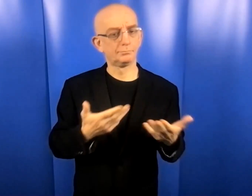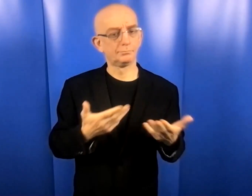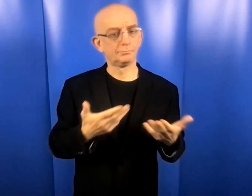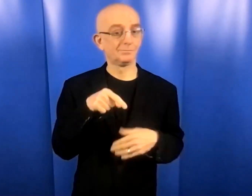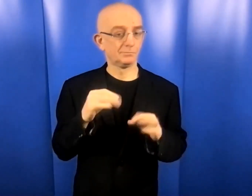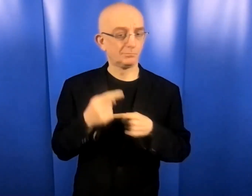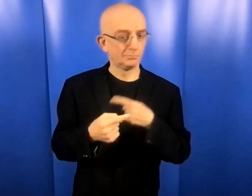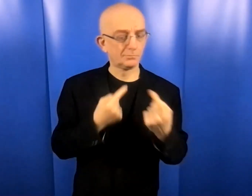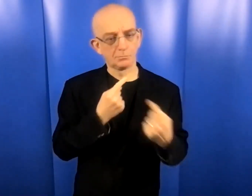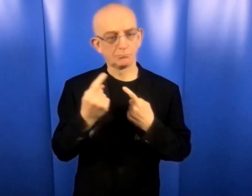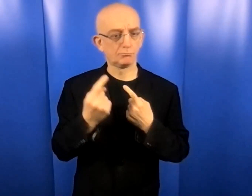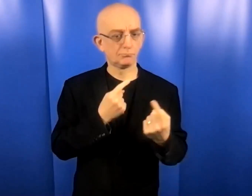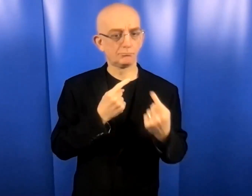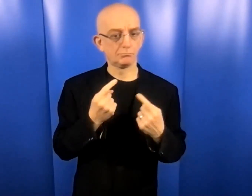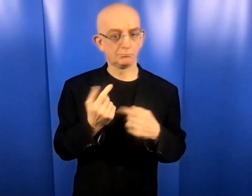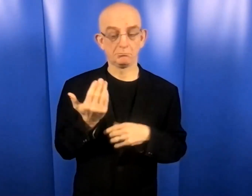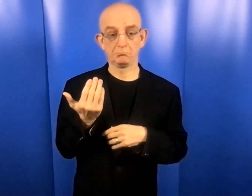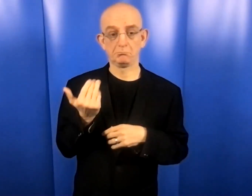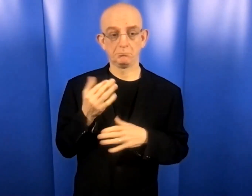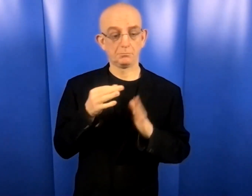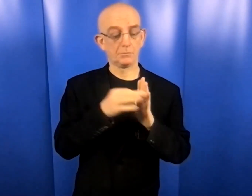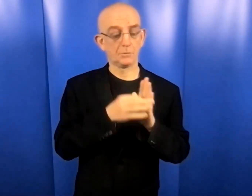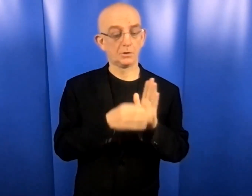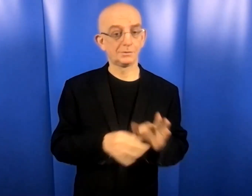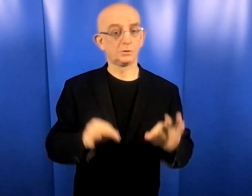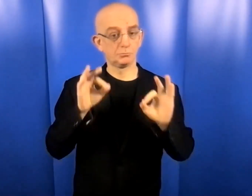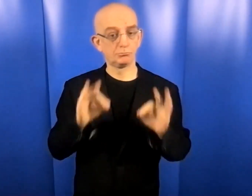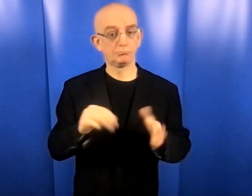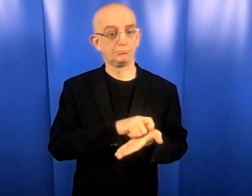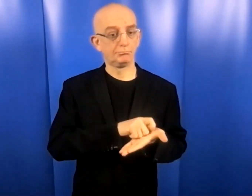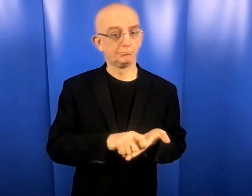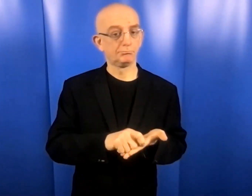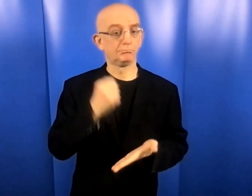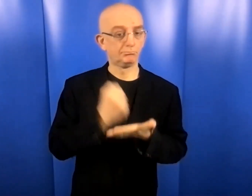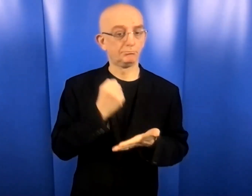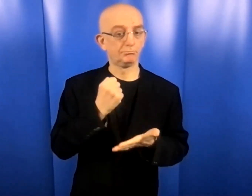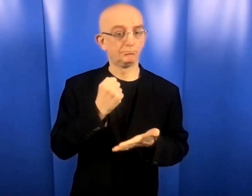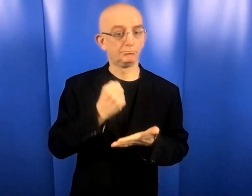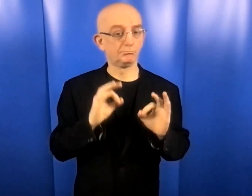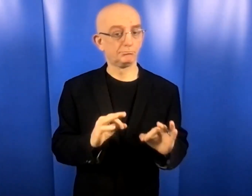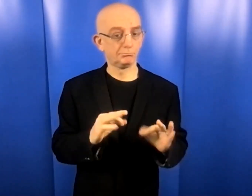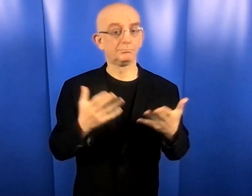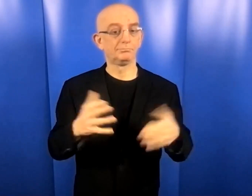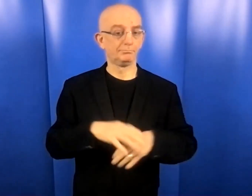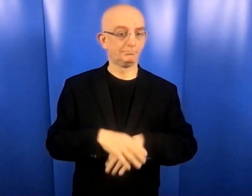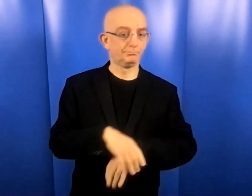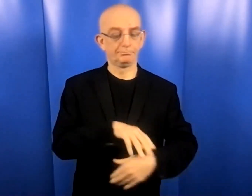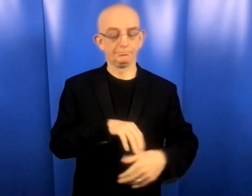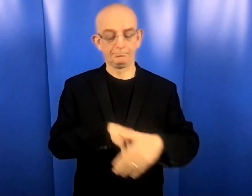signed, and what remains is now to be launched. And then after